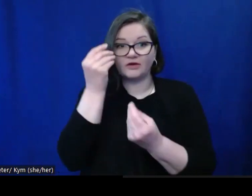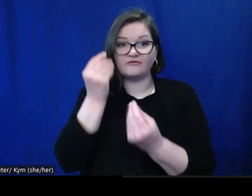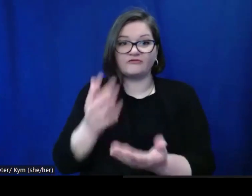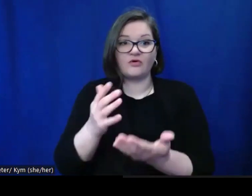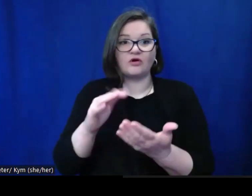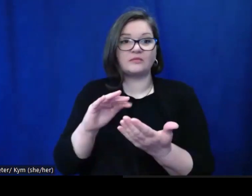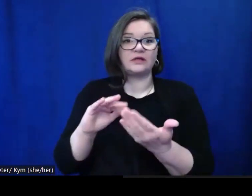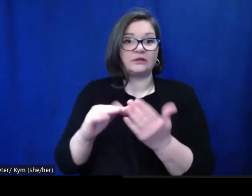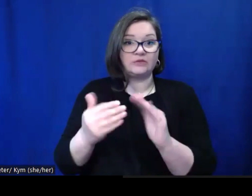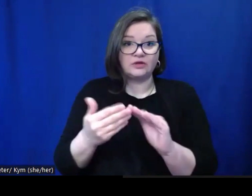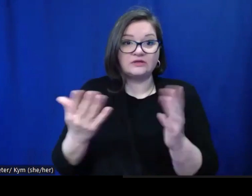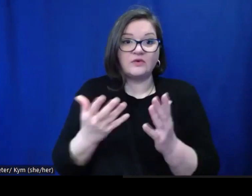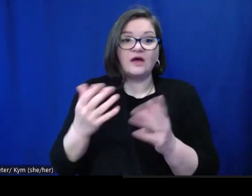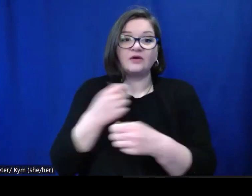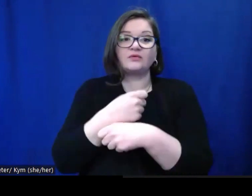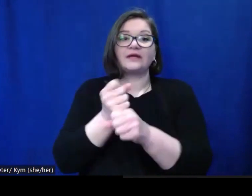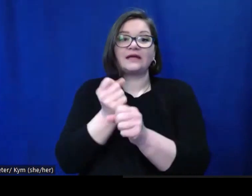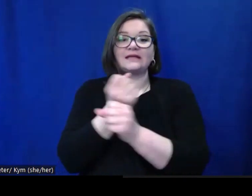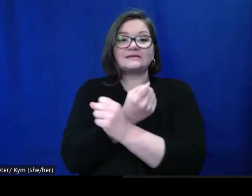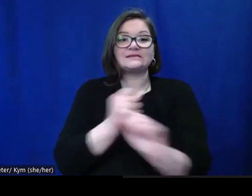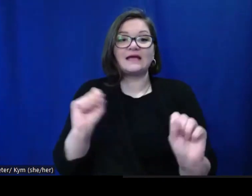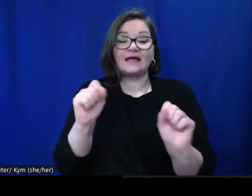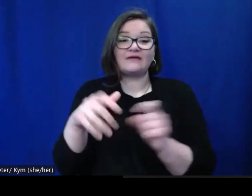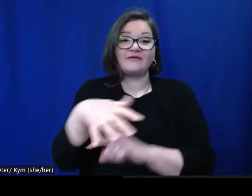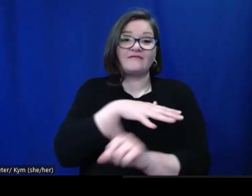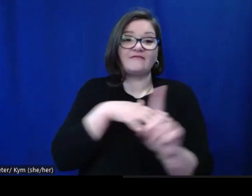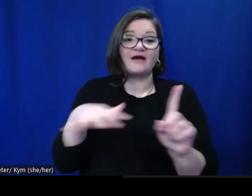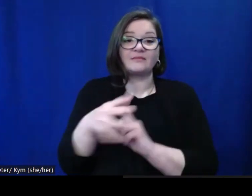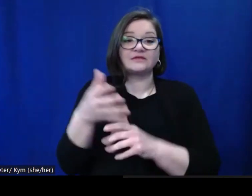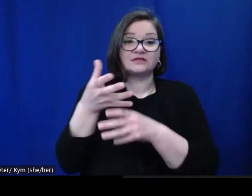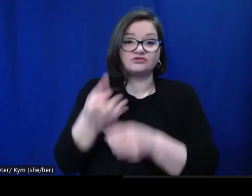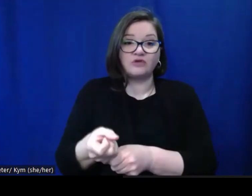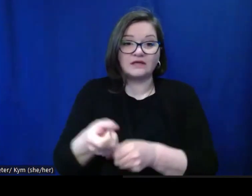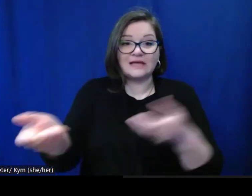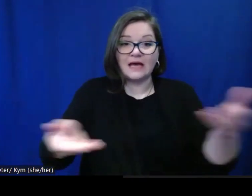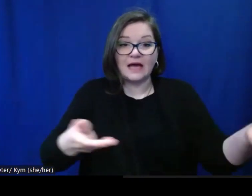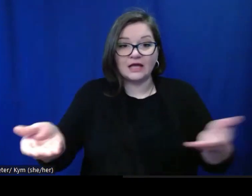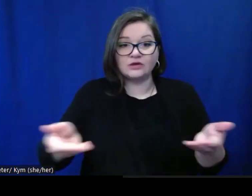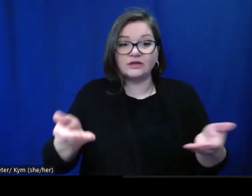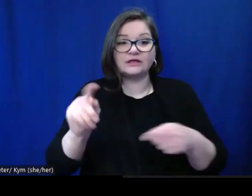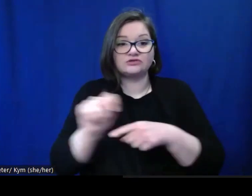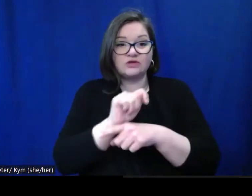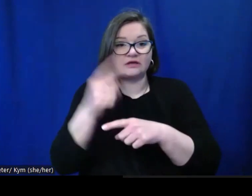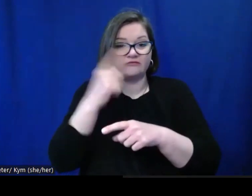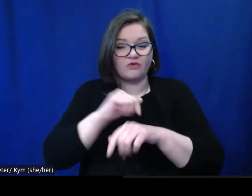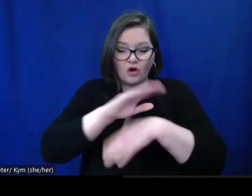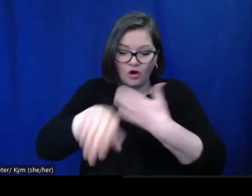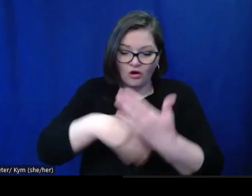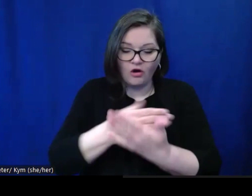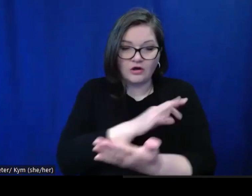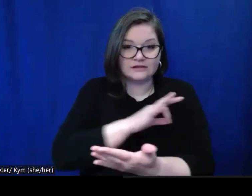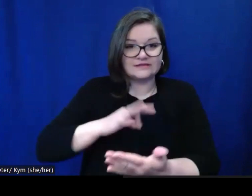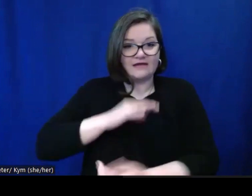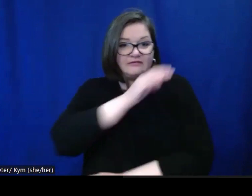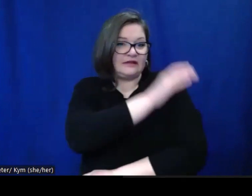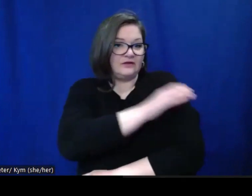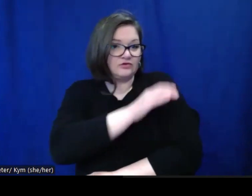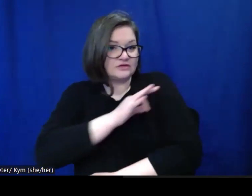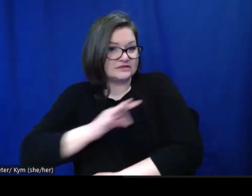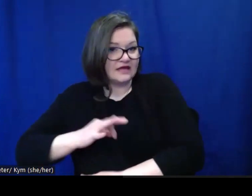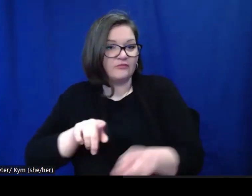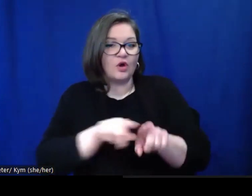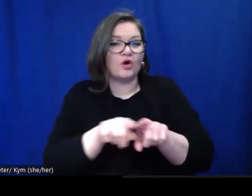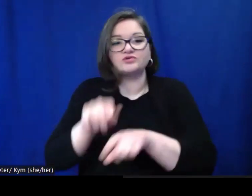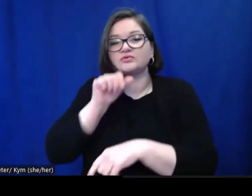environments and trust, hiring and training for all staff, clinical and non-clinical staff.